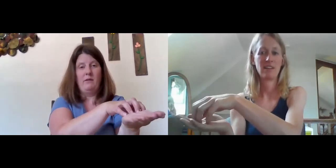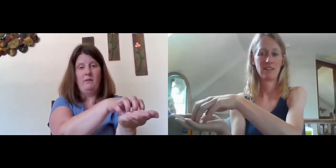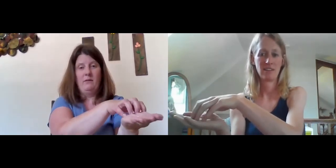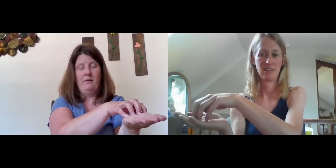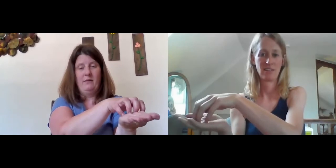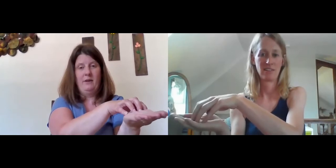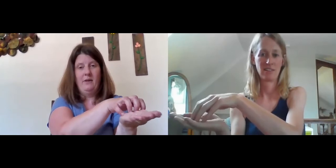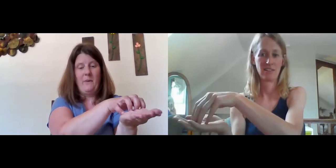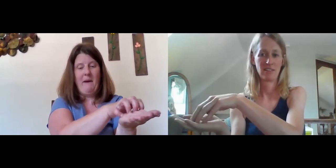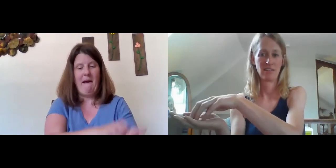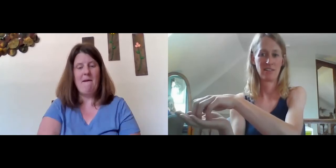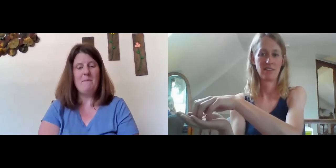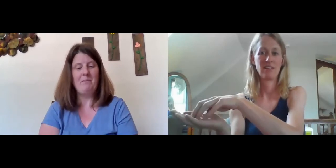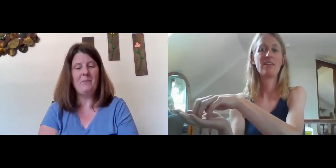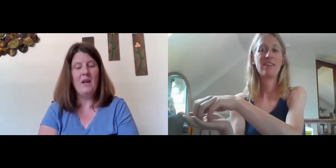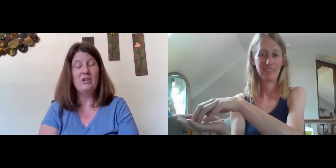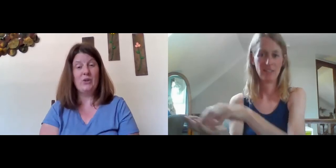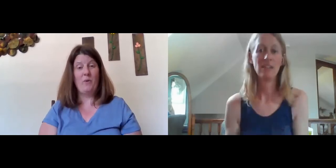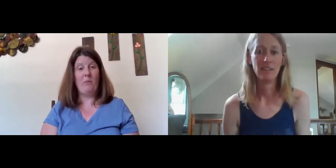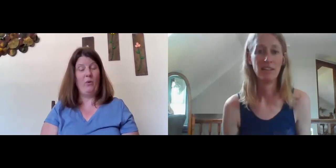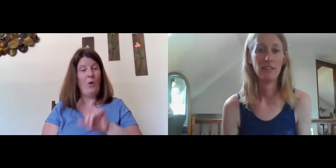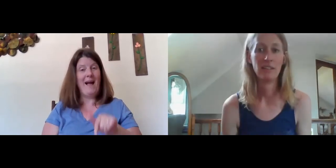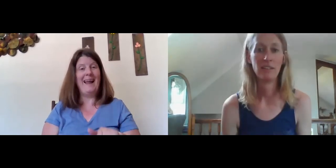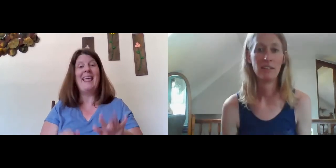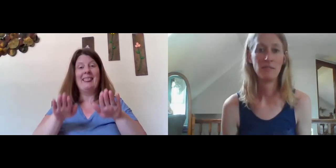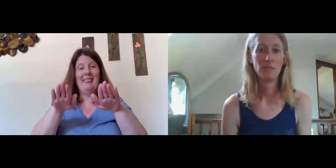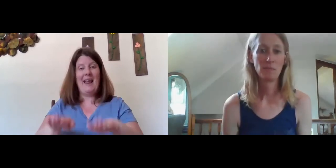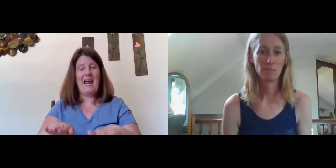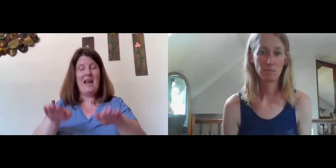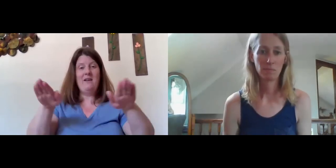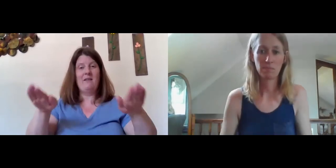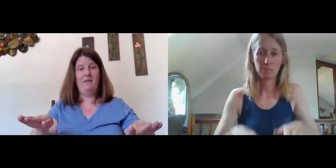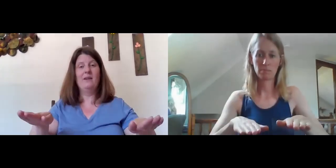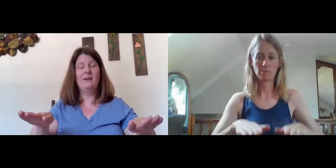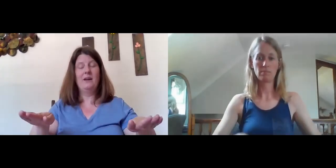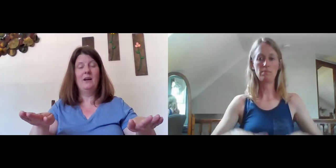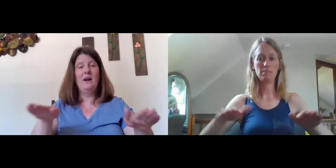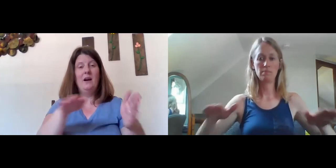weak. Okay? So remember, we'll go back. They